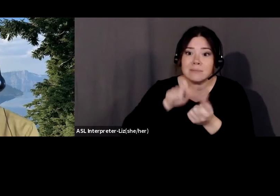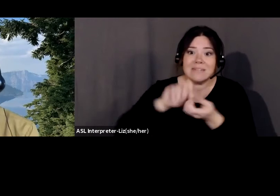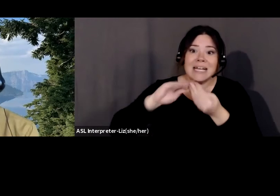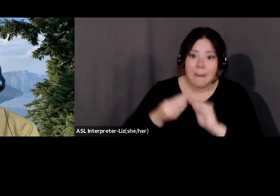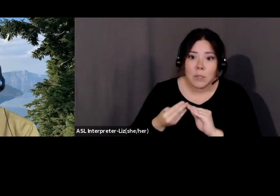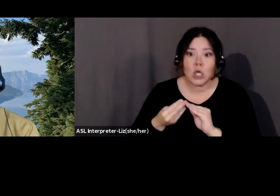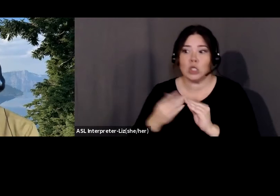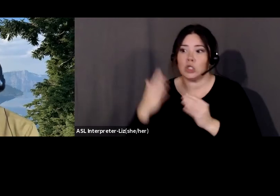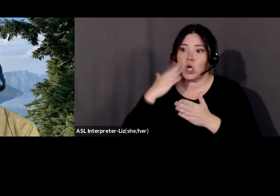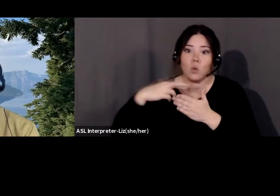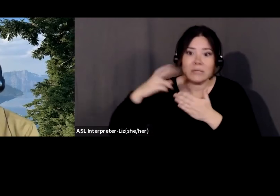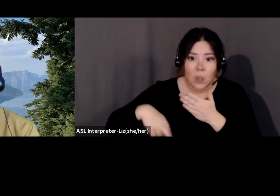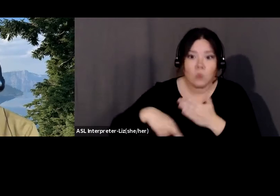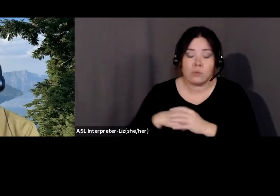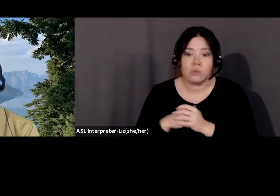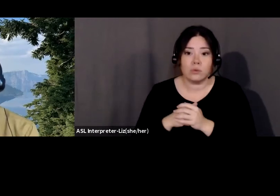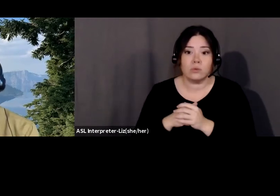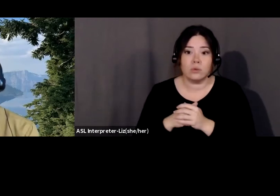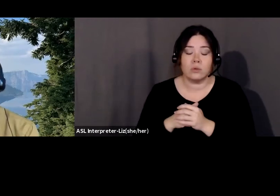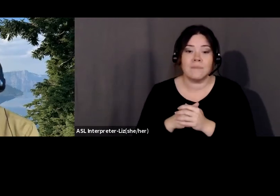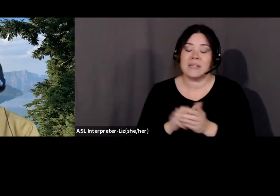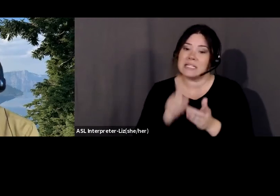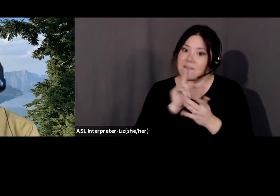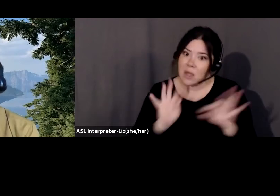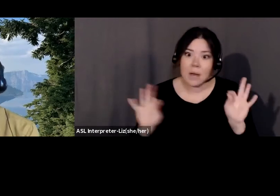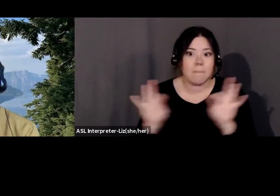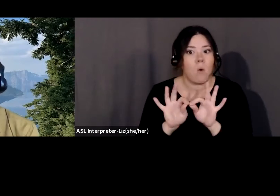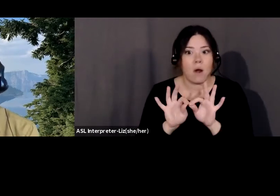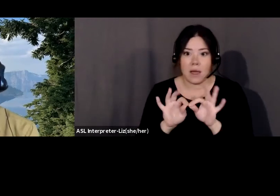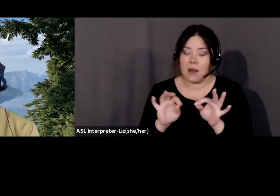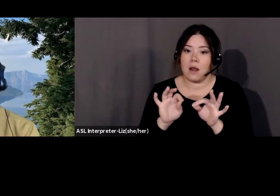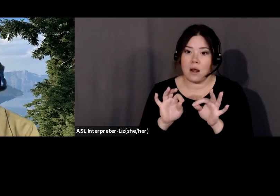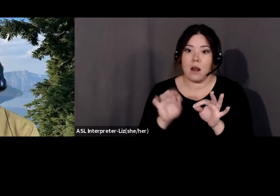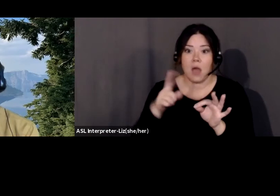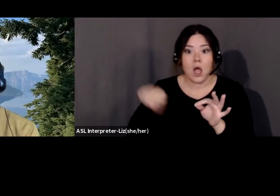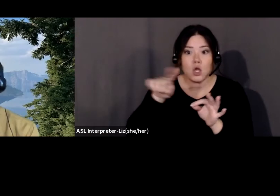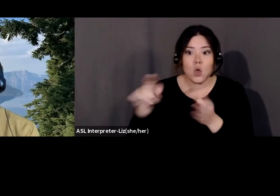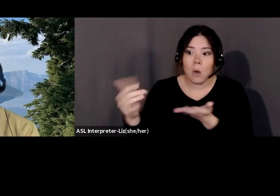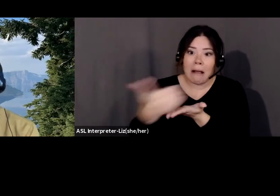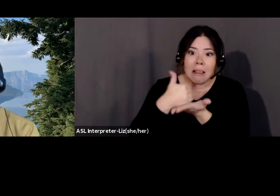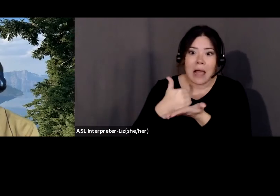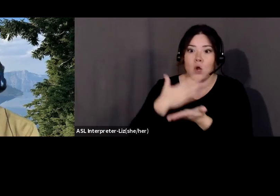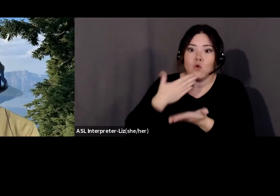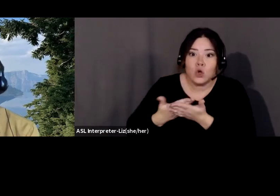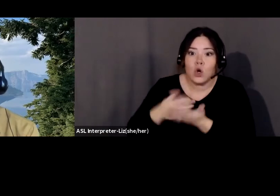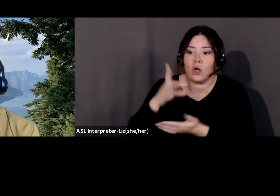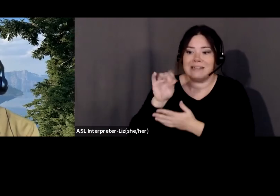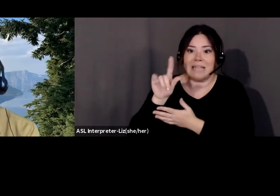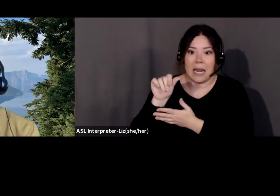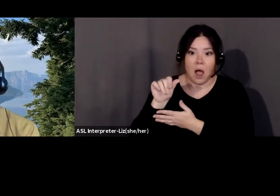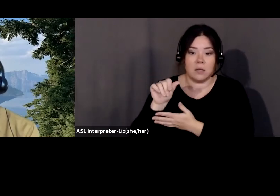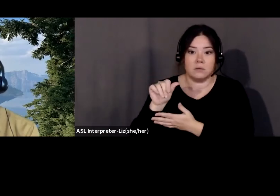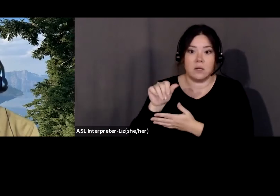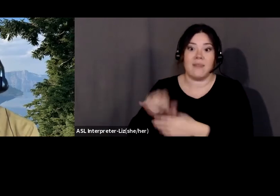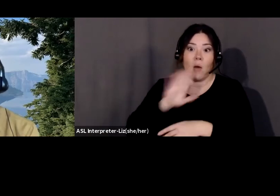is working towards. But it's really important that you have data that you're collecting that is good data, that's meaningful to